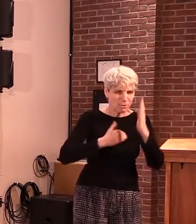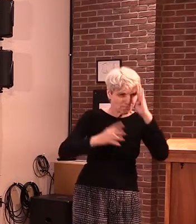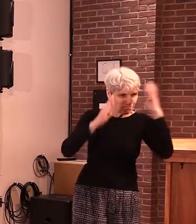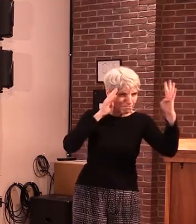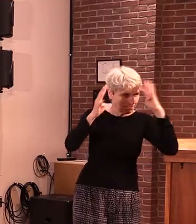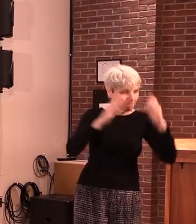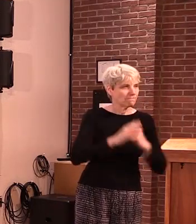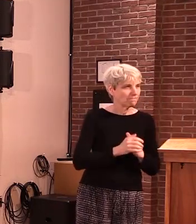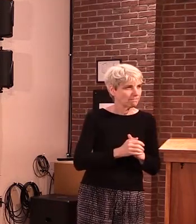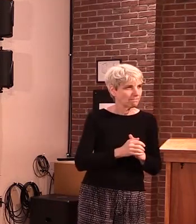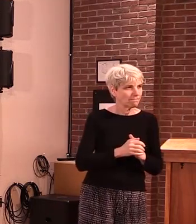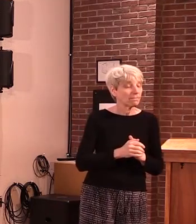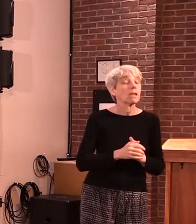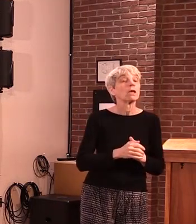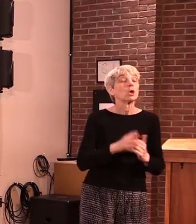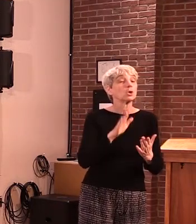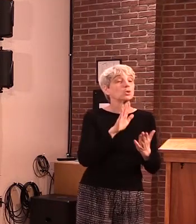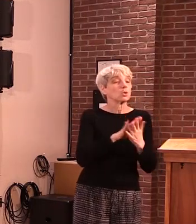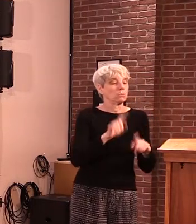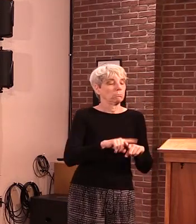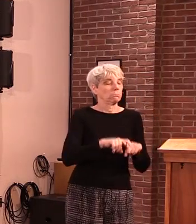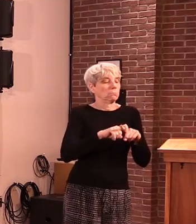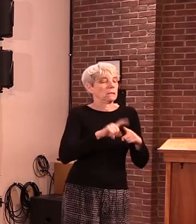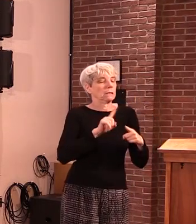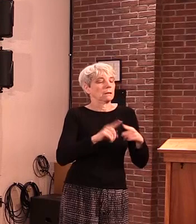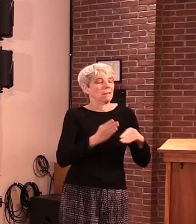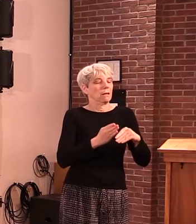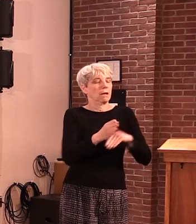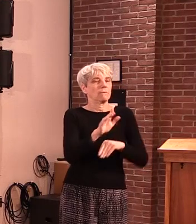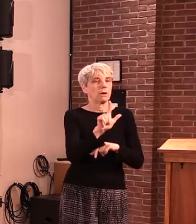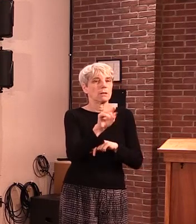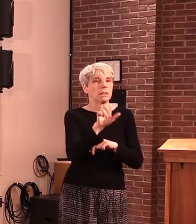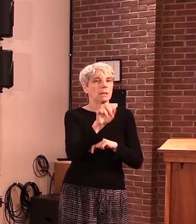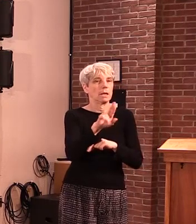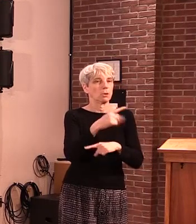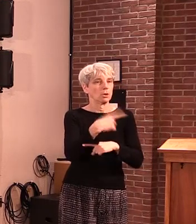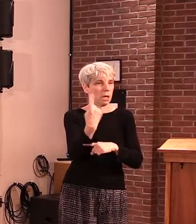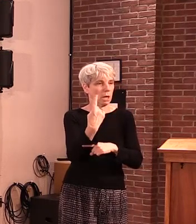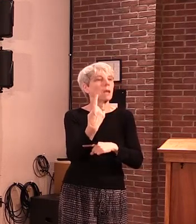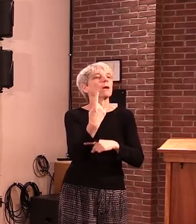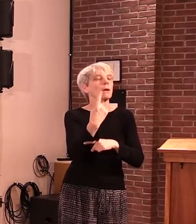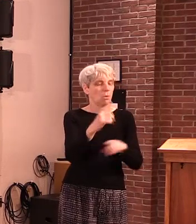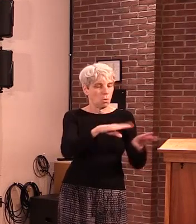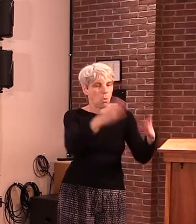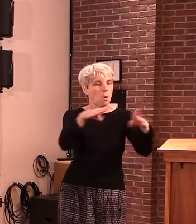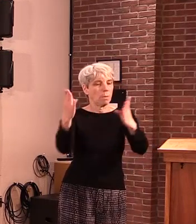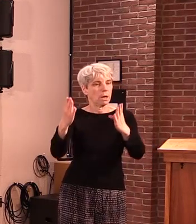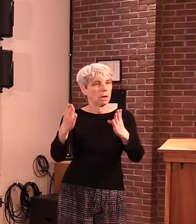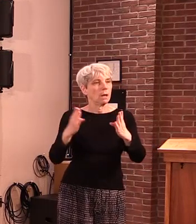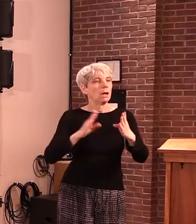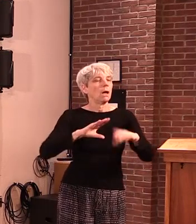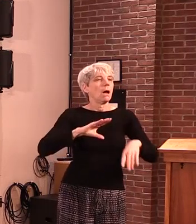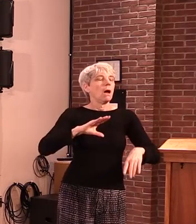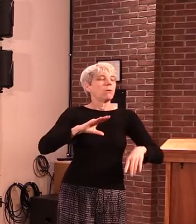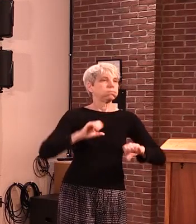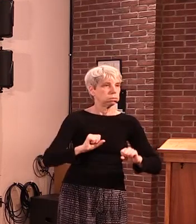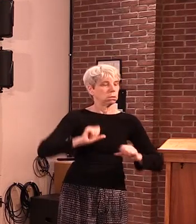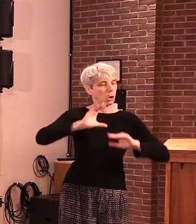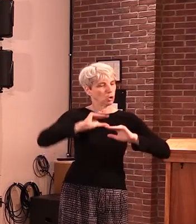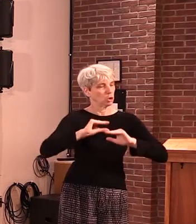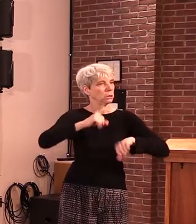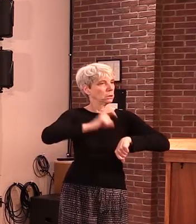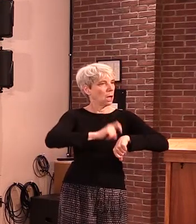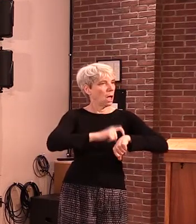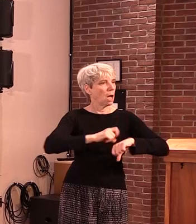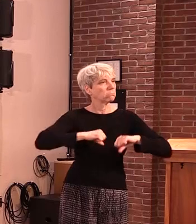Starting school after Labor Day gives us a bit of extra time to make these preparations. Let's take advantage of this time to make sure the